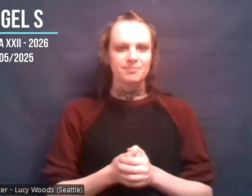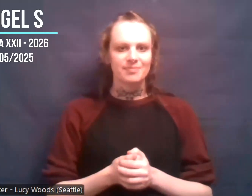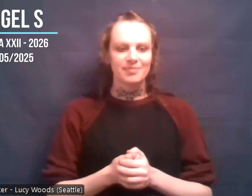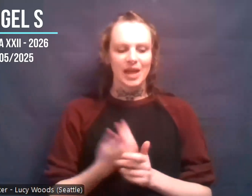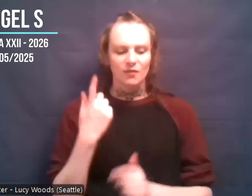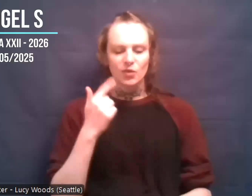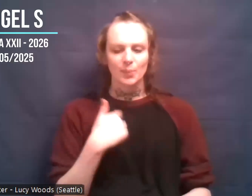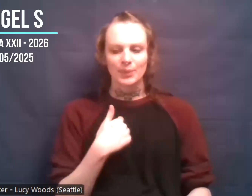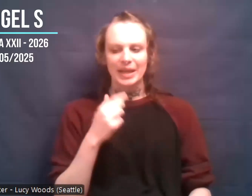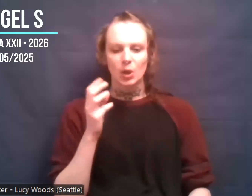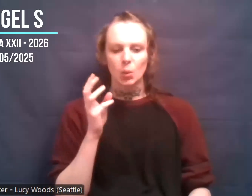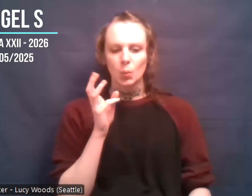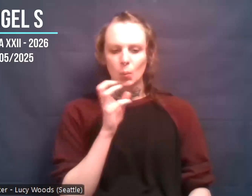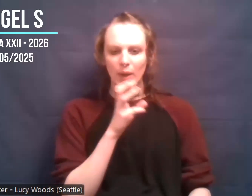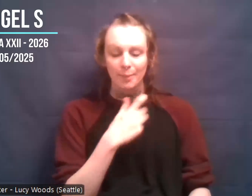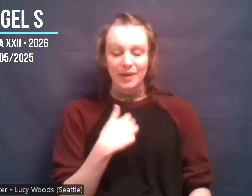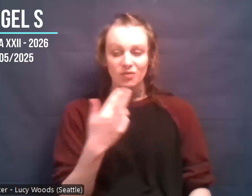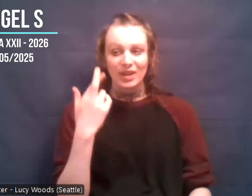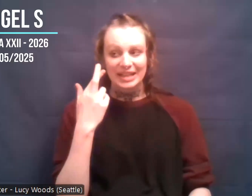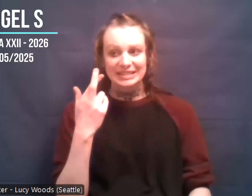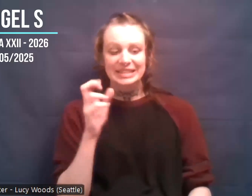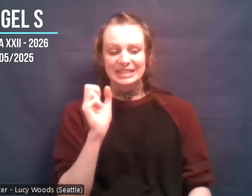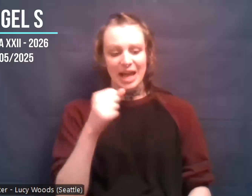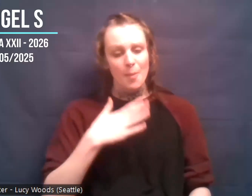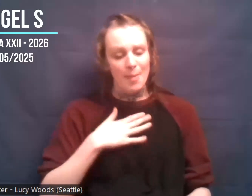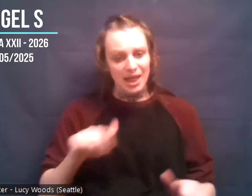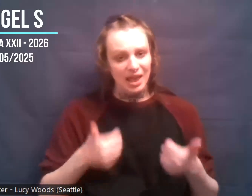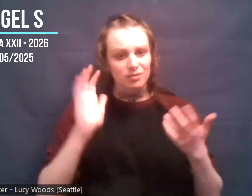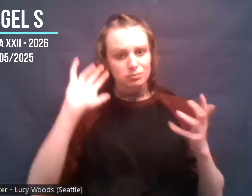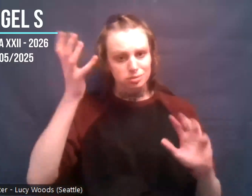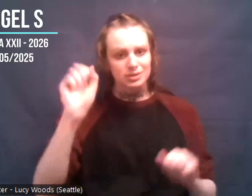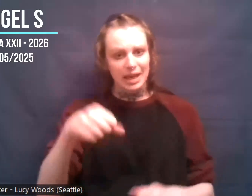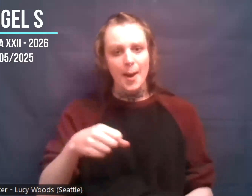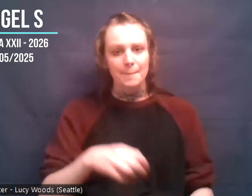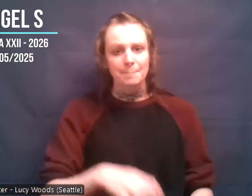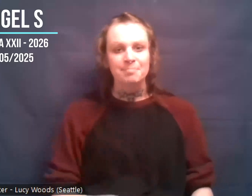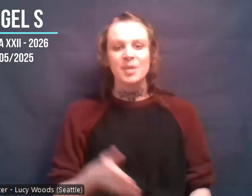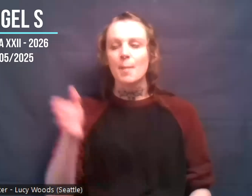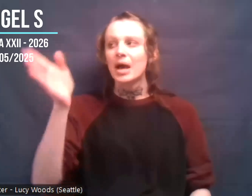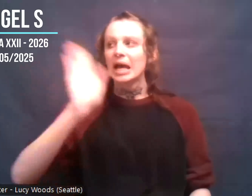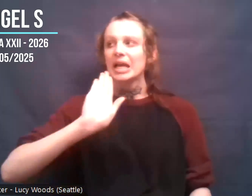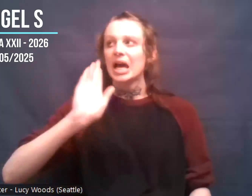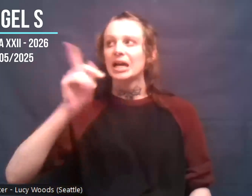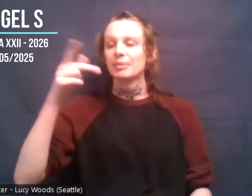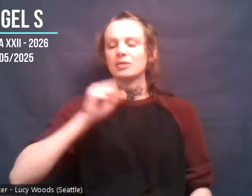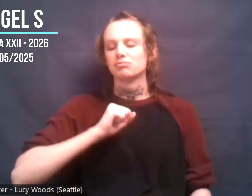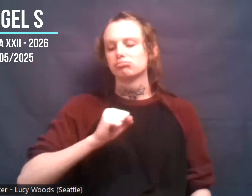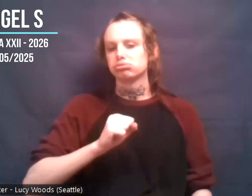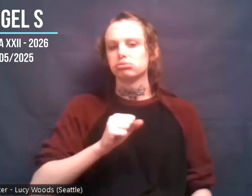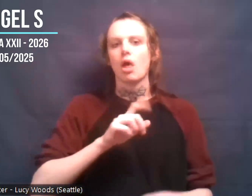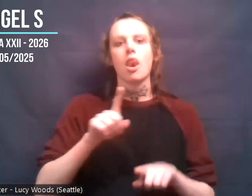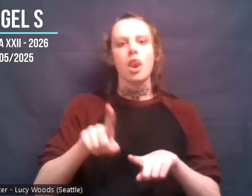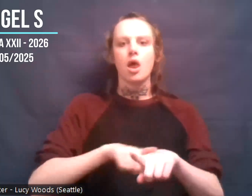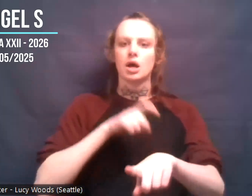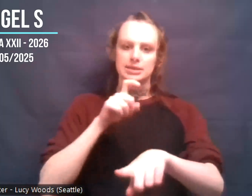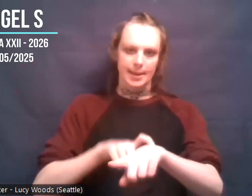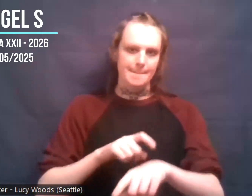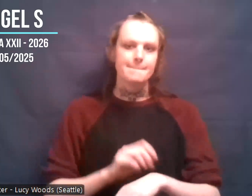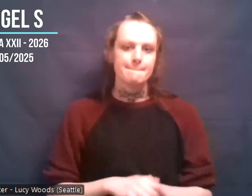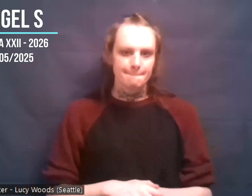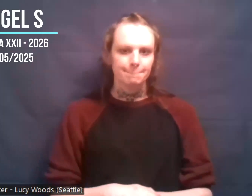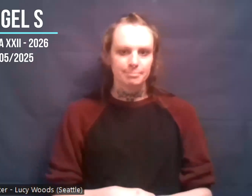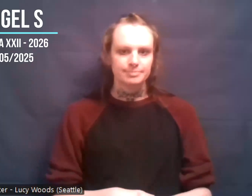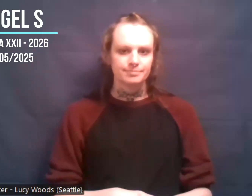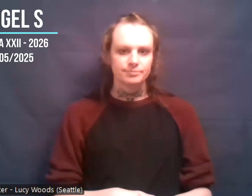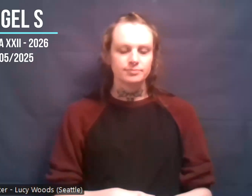life was unmanageable. But this God thing took me a while to get behind. Um, and